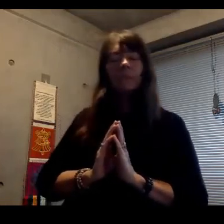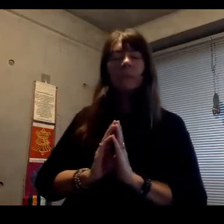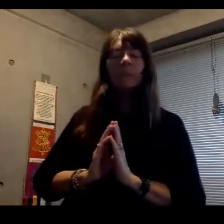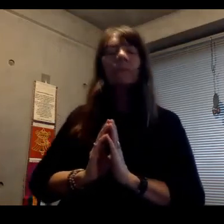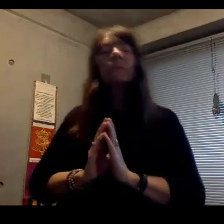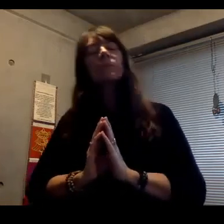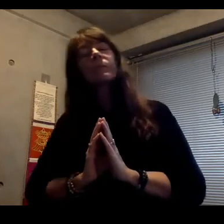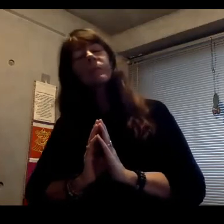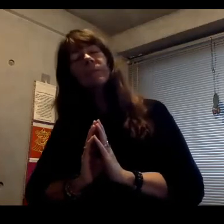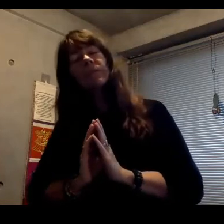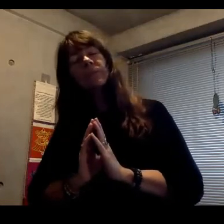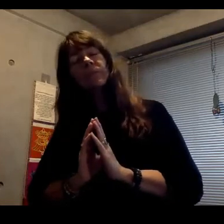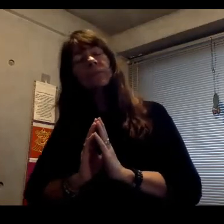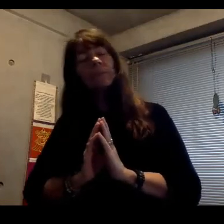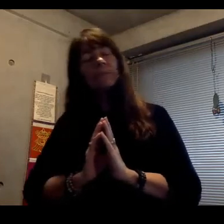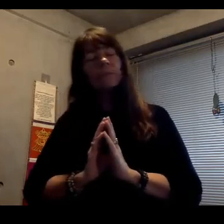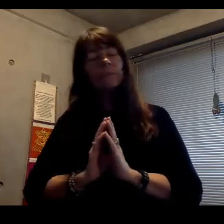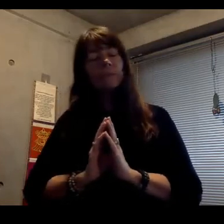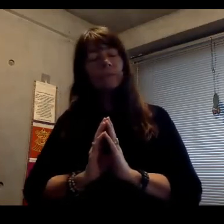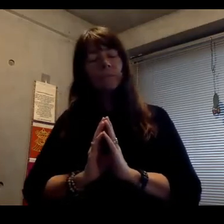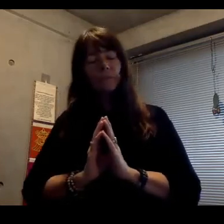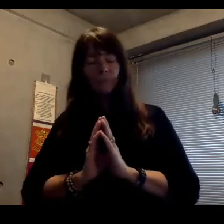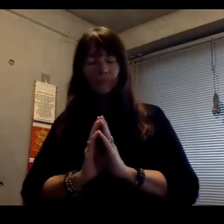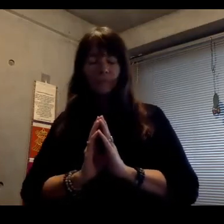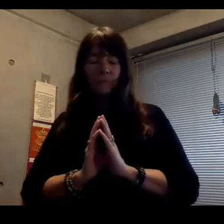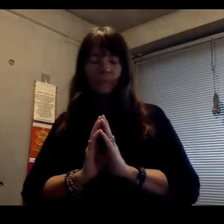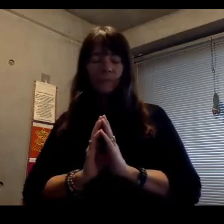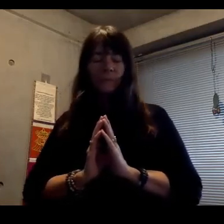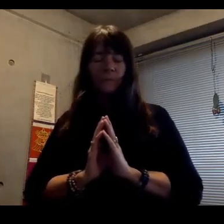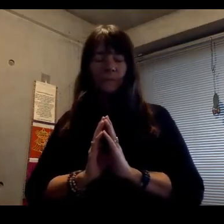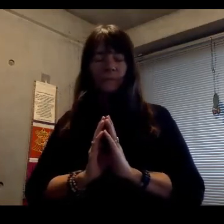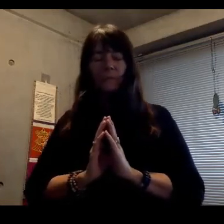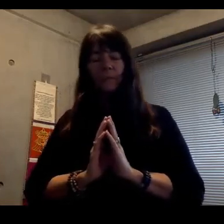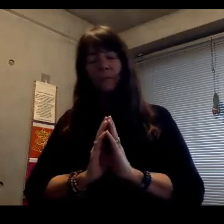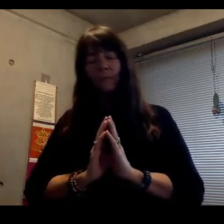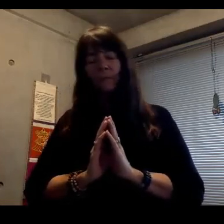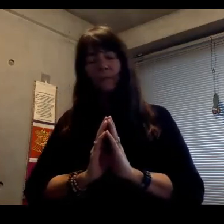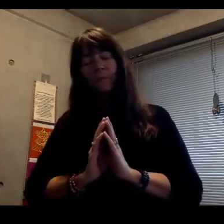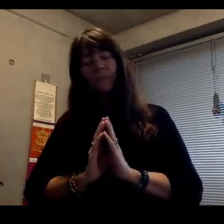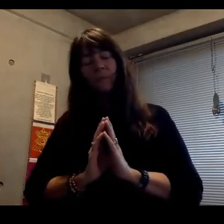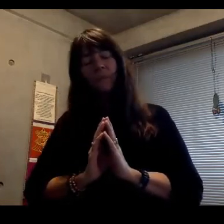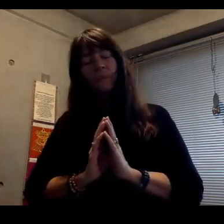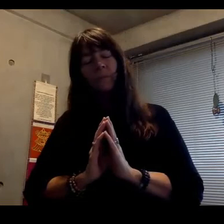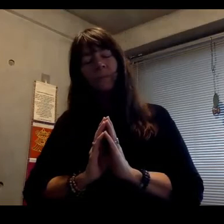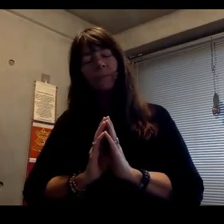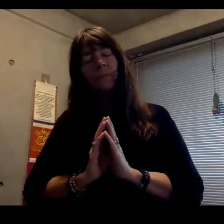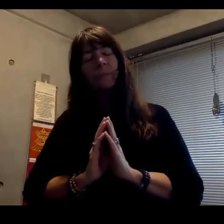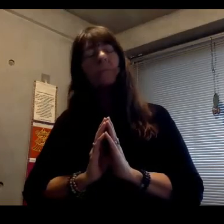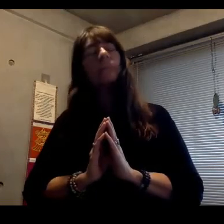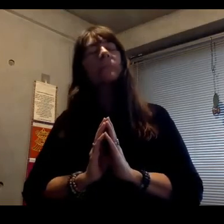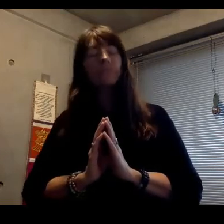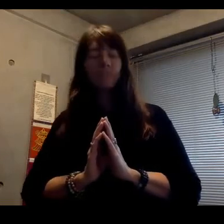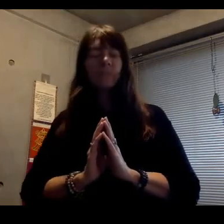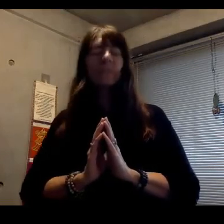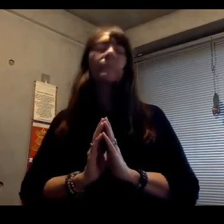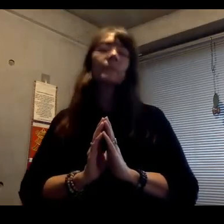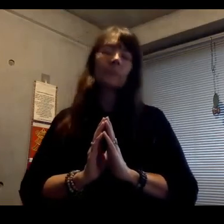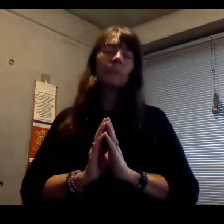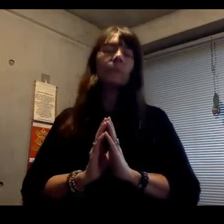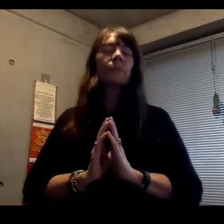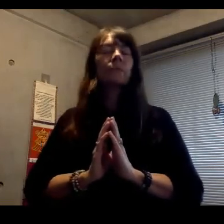like I feel like I appreciate my life greatly for how it's gone and where I am